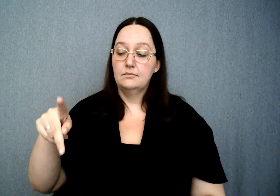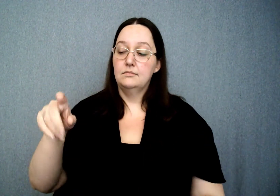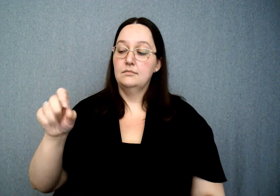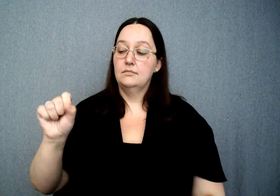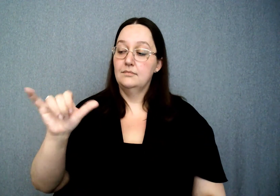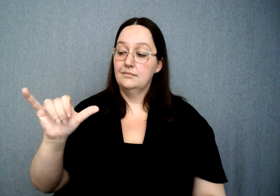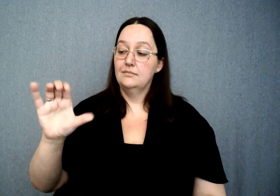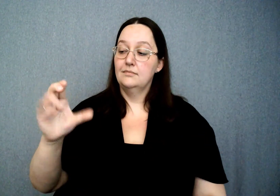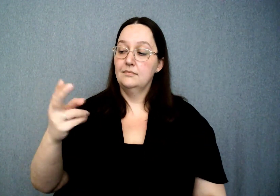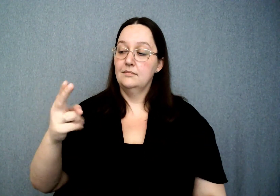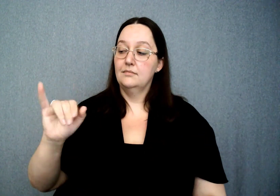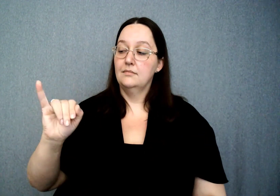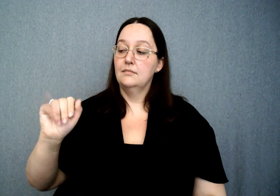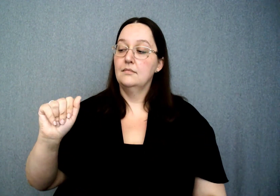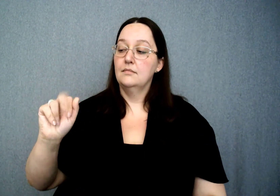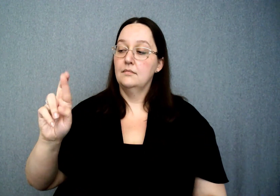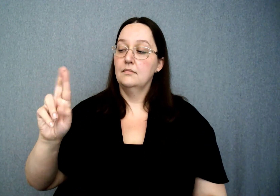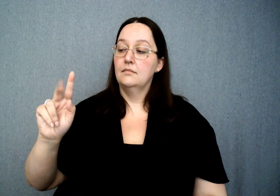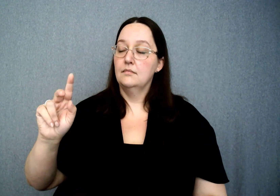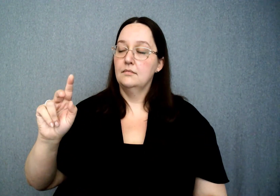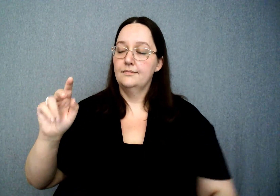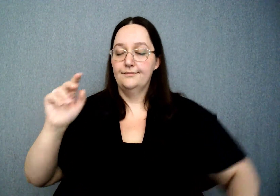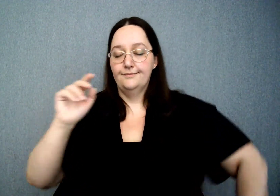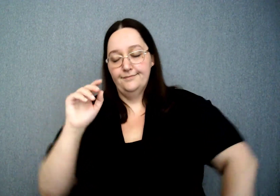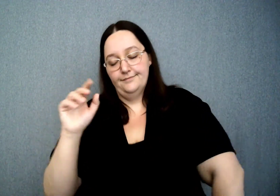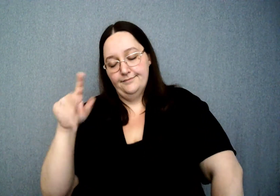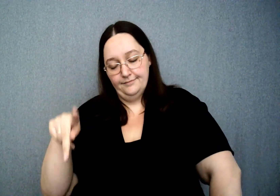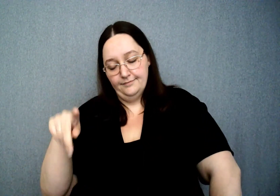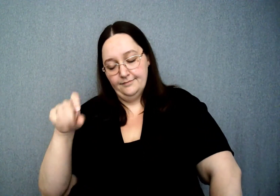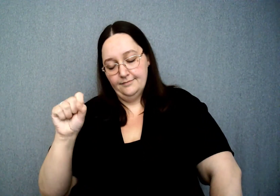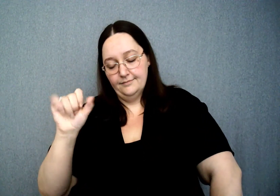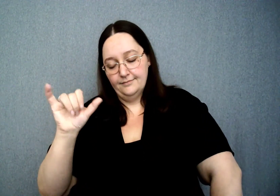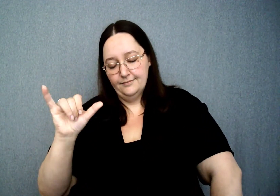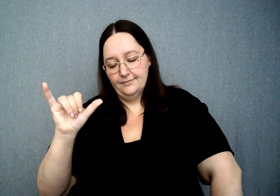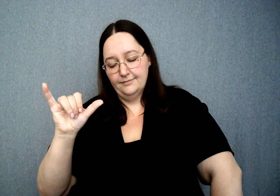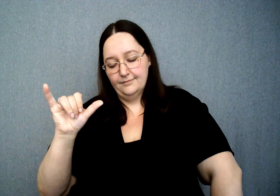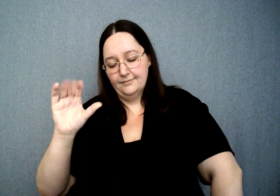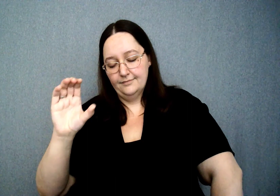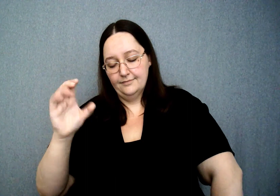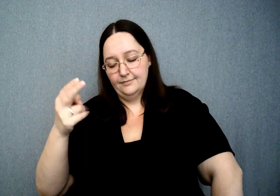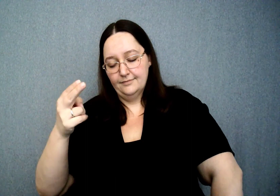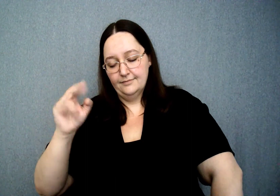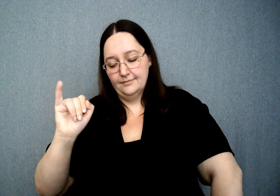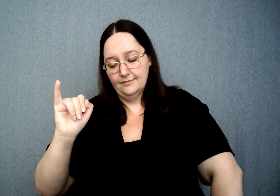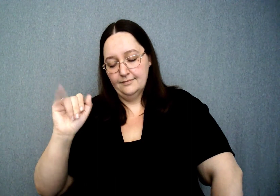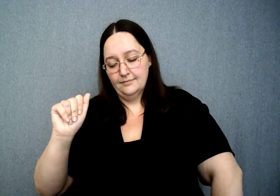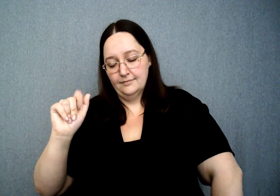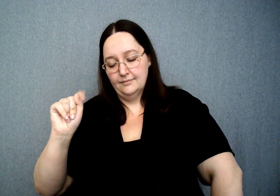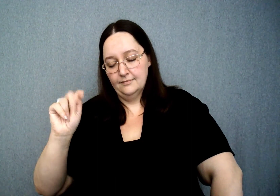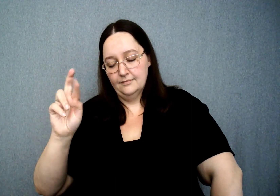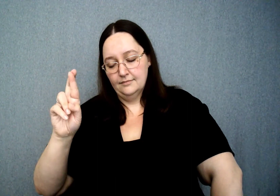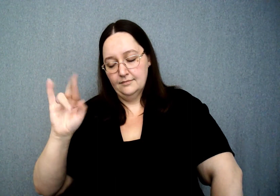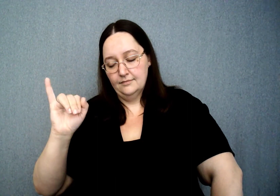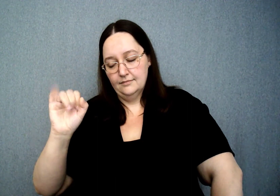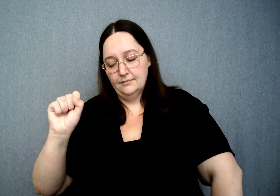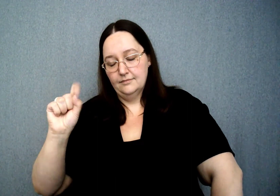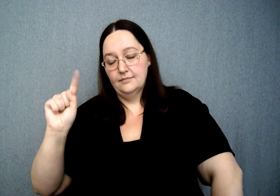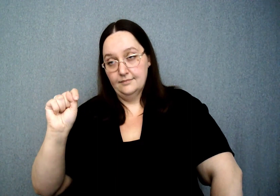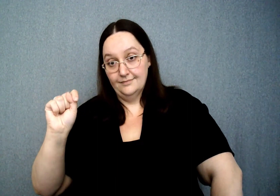psychiatrist. That P tapping on the inside wrist, like doctor. Psychiatrist. There